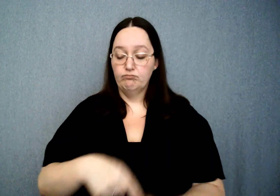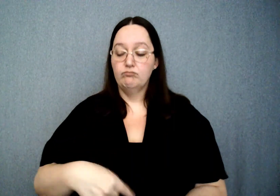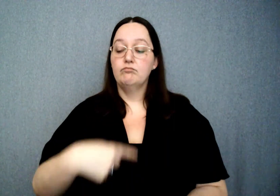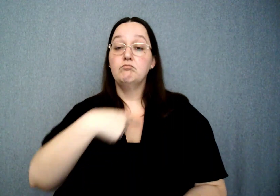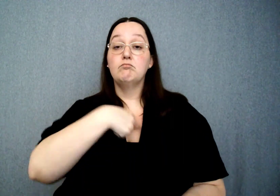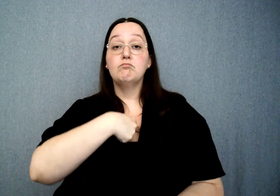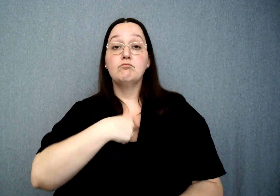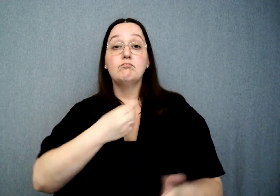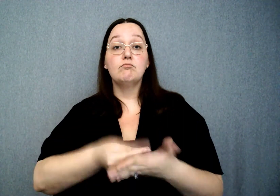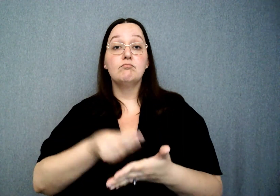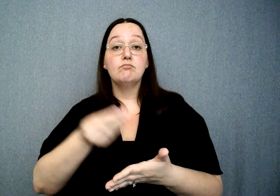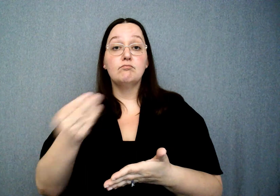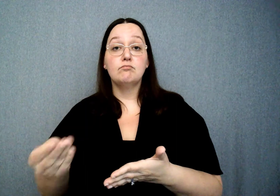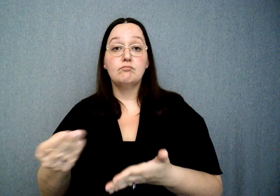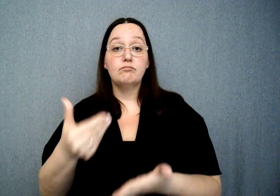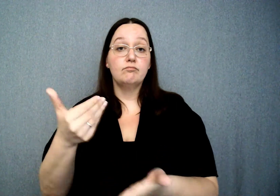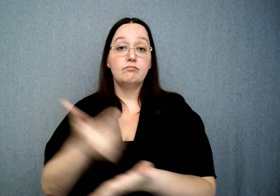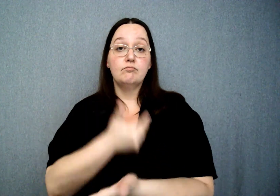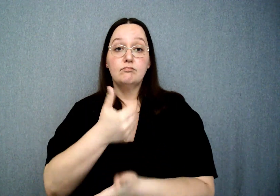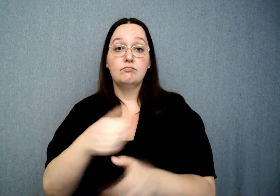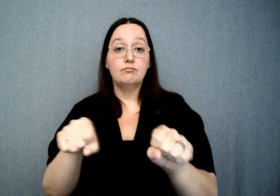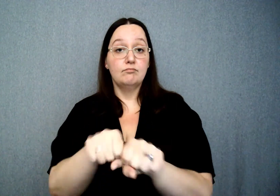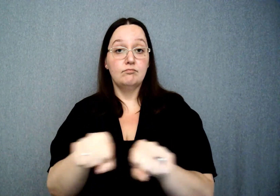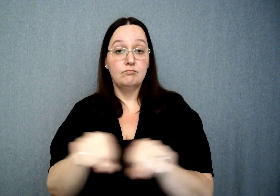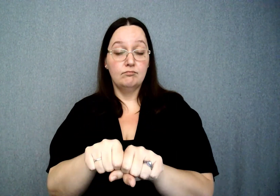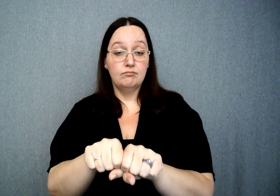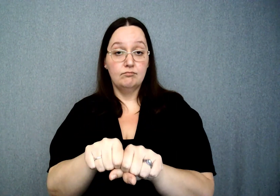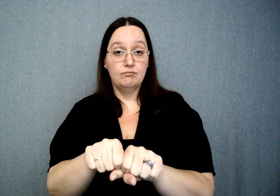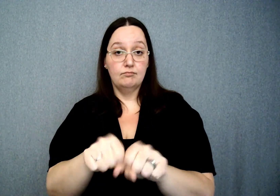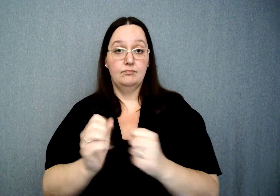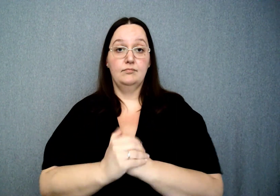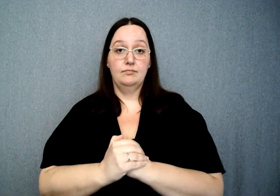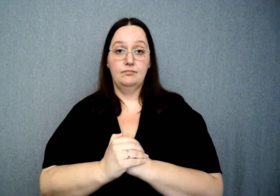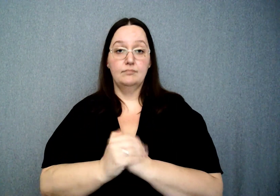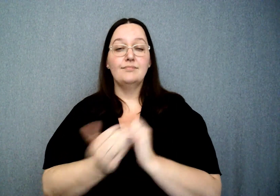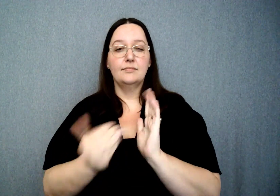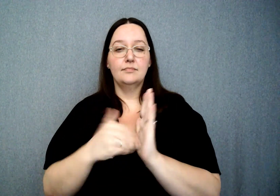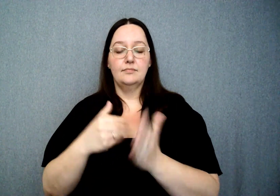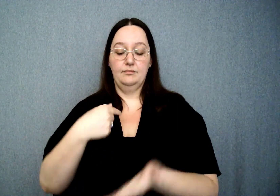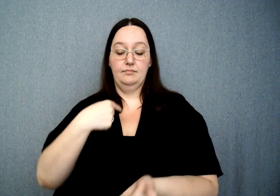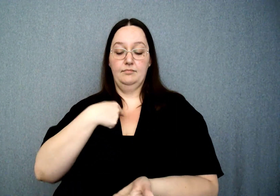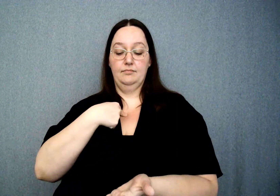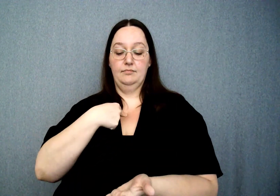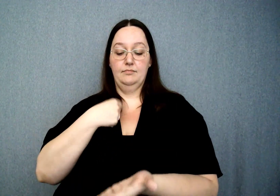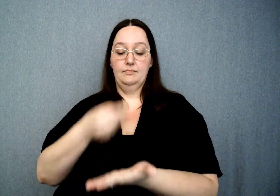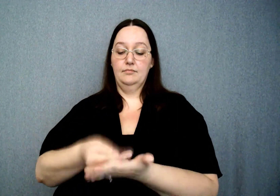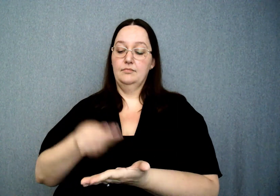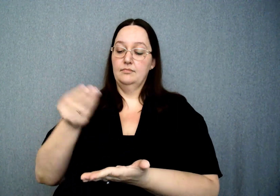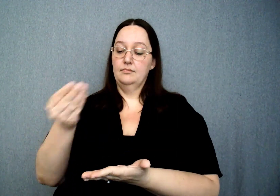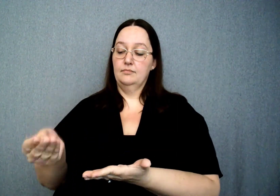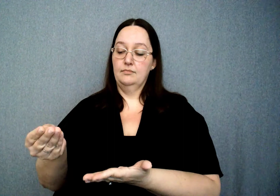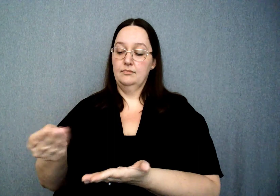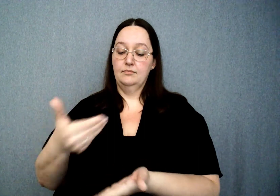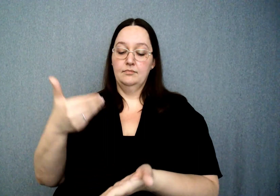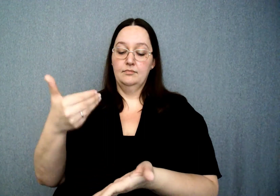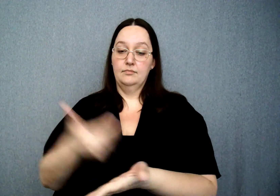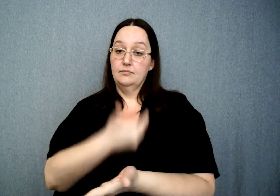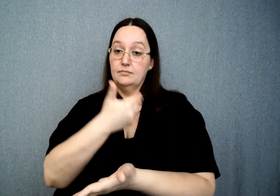for example, I bought new shoes. Right? Again, I bought